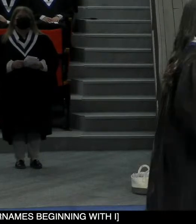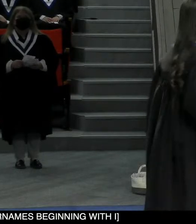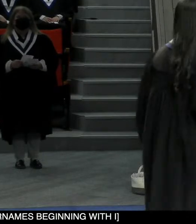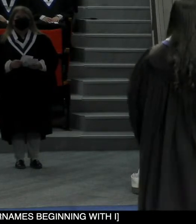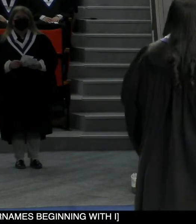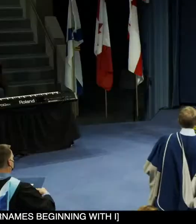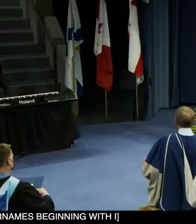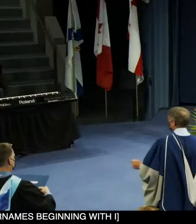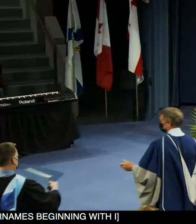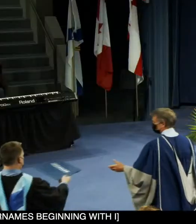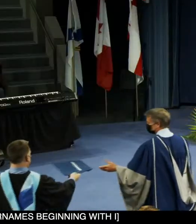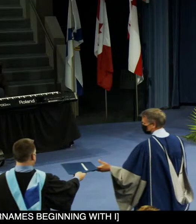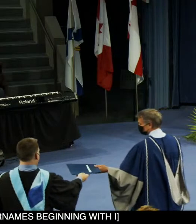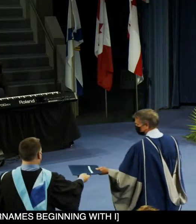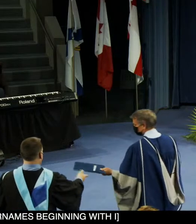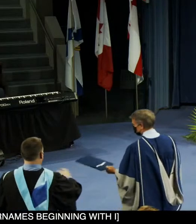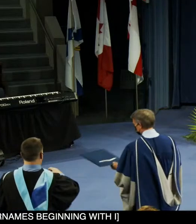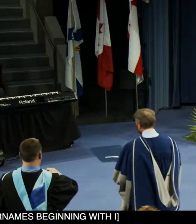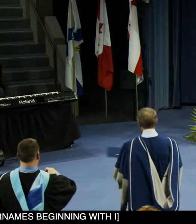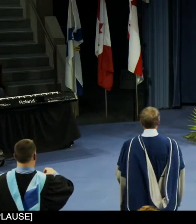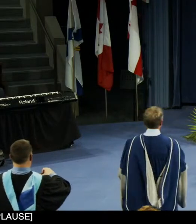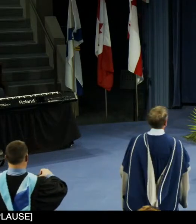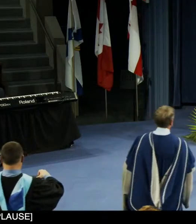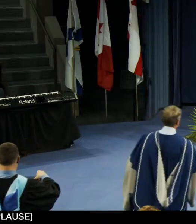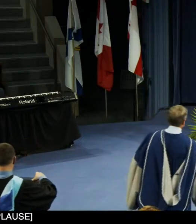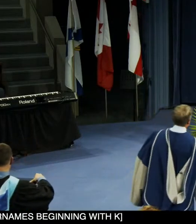Abiola Karim.